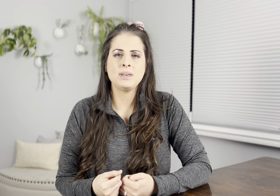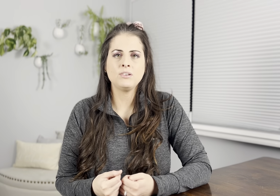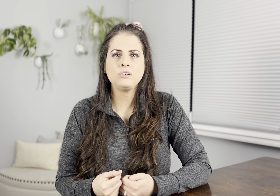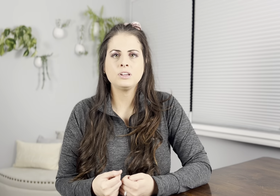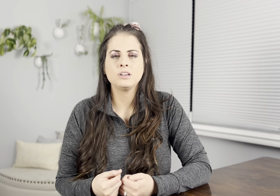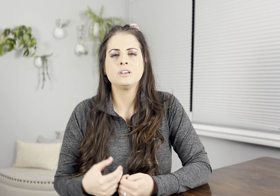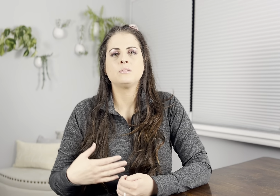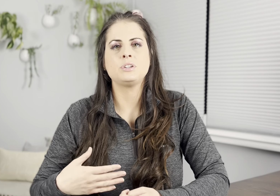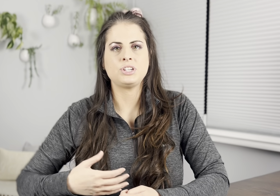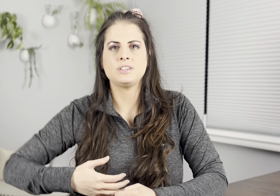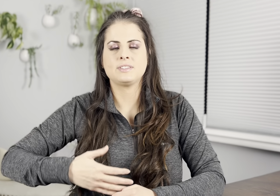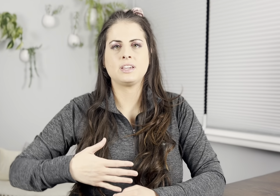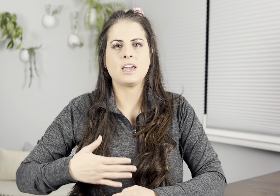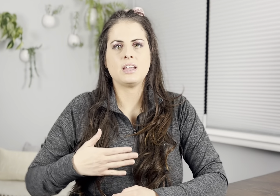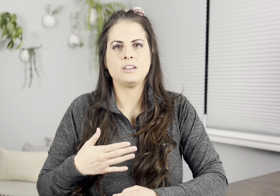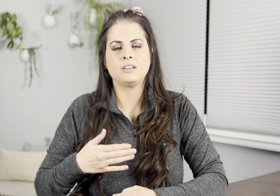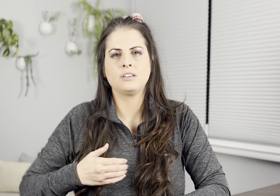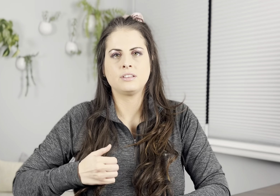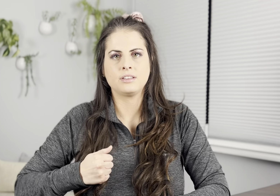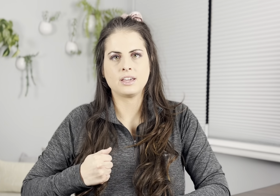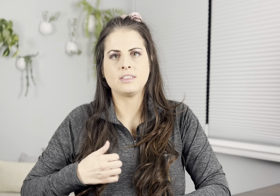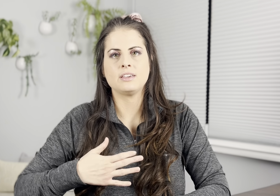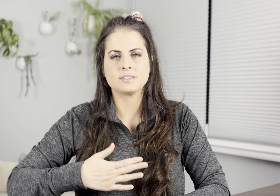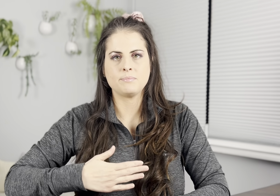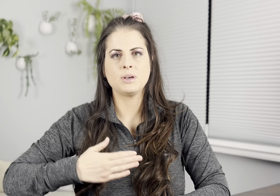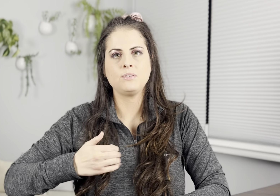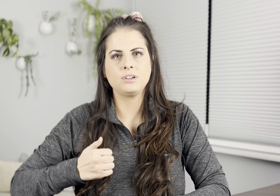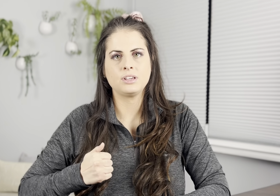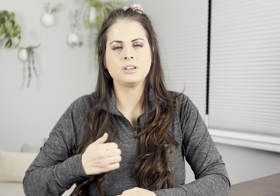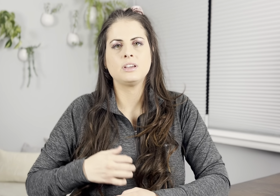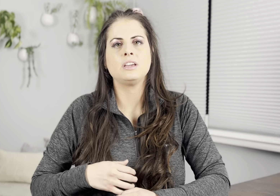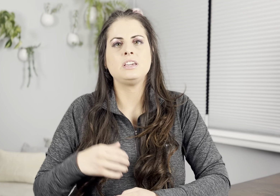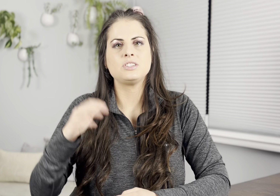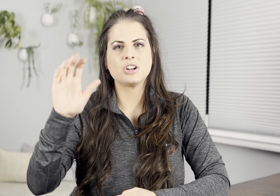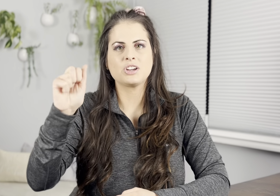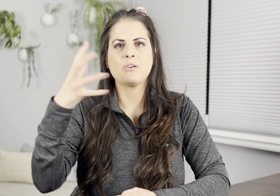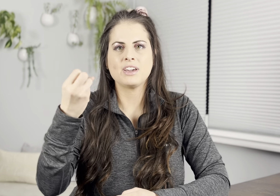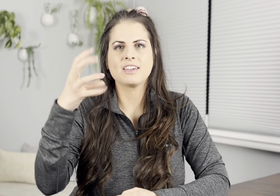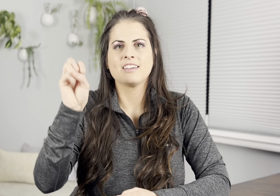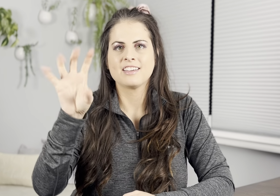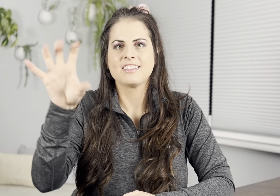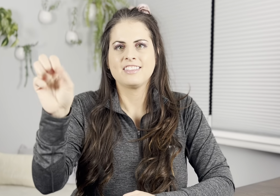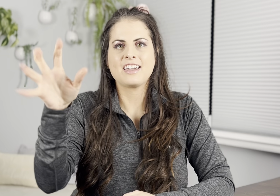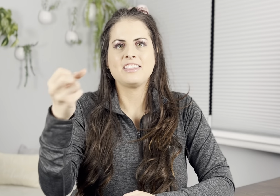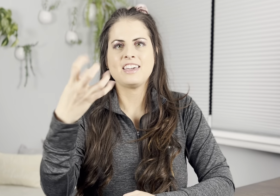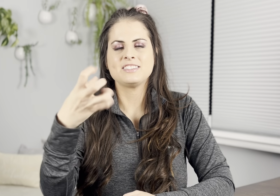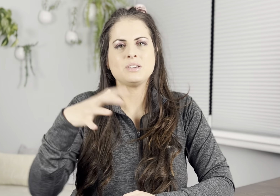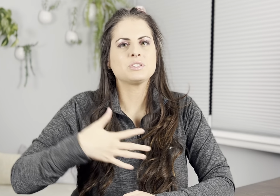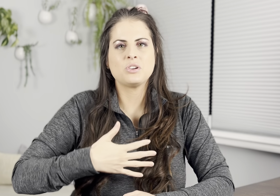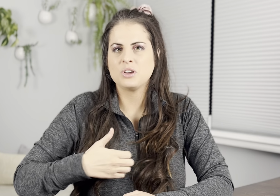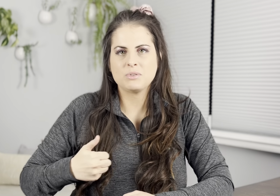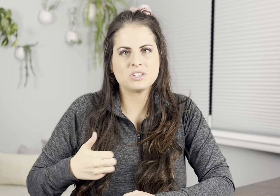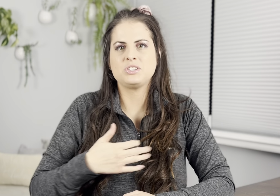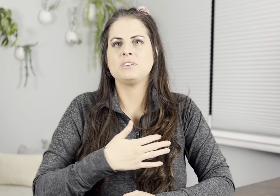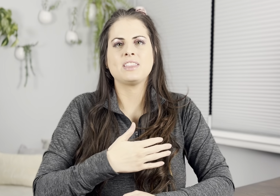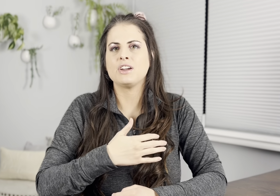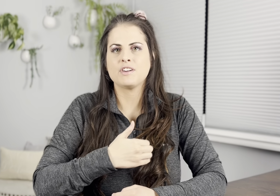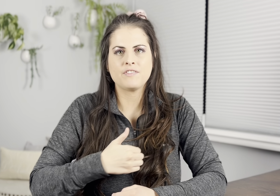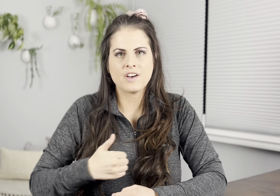milk, which is, again, like this, milk, he started going like this. He wasn't doing that